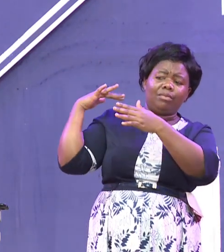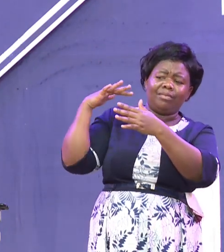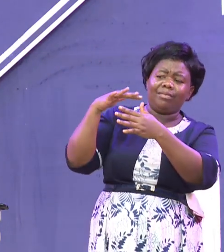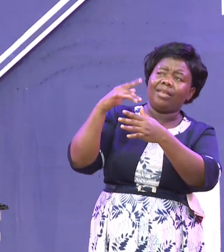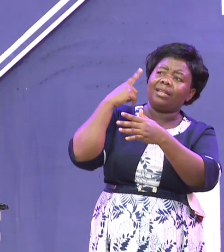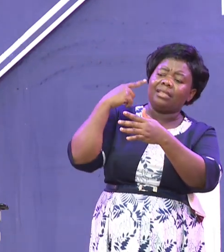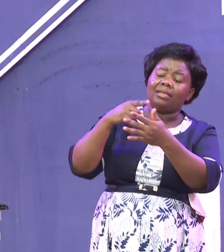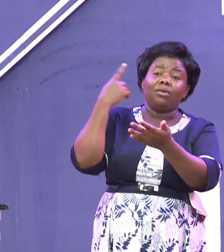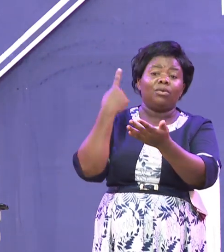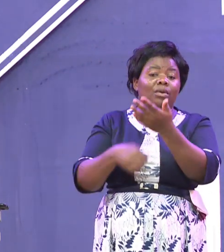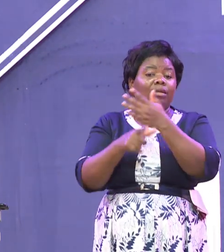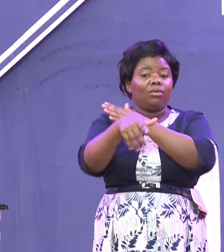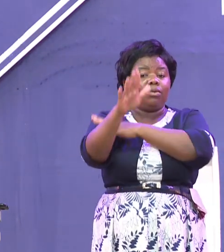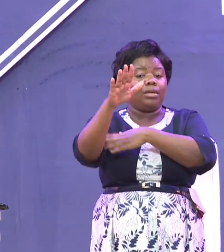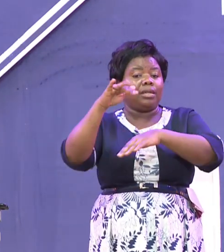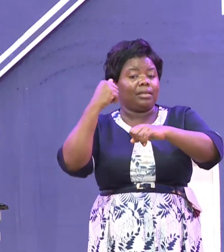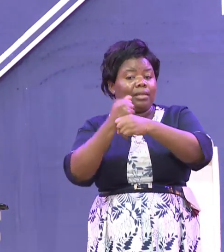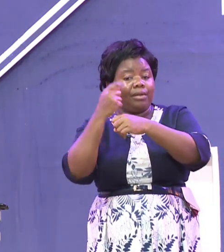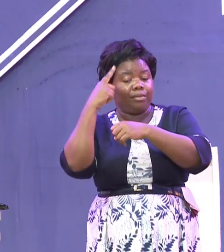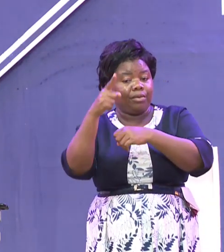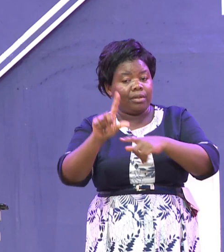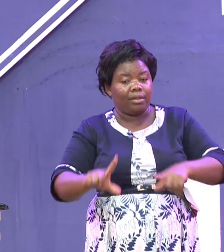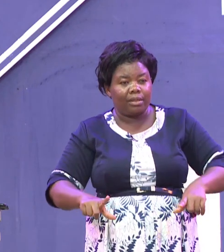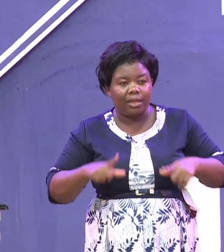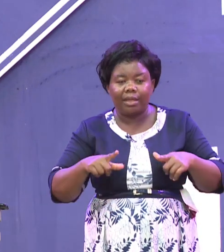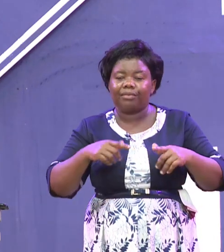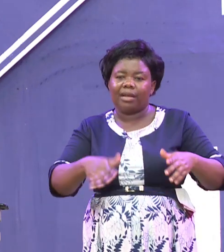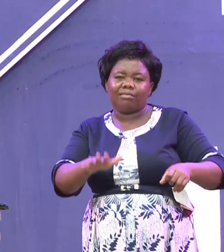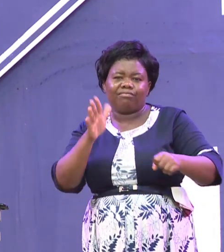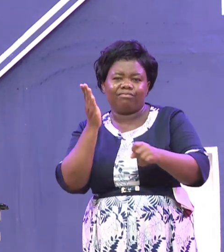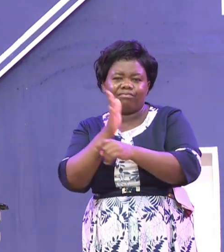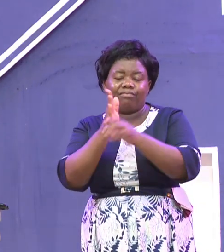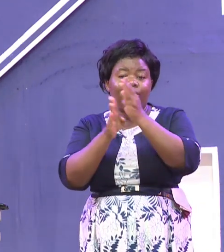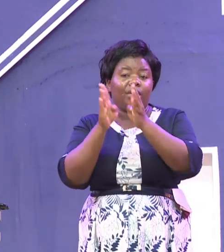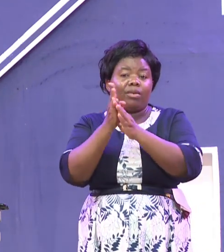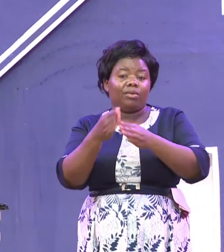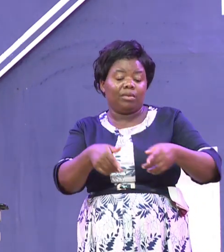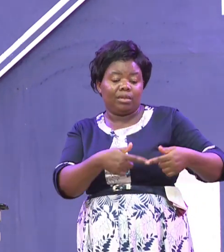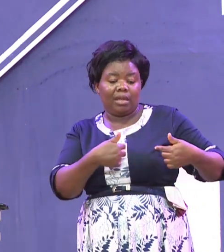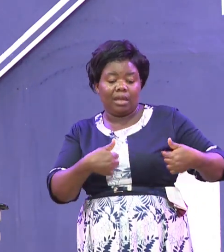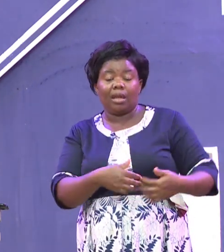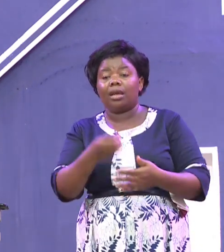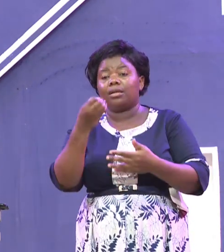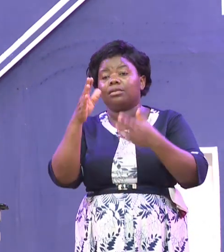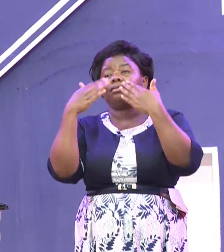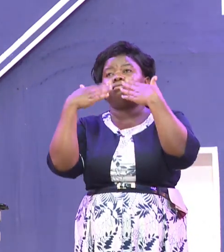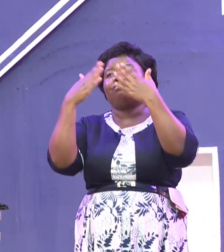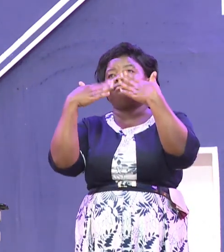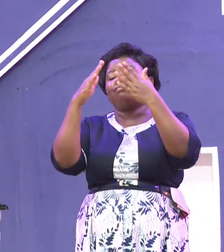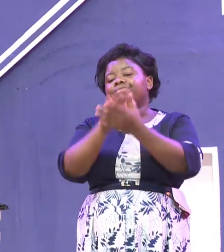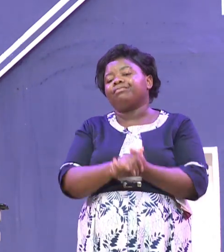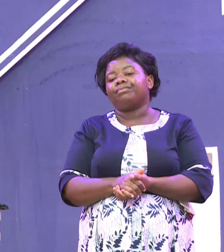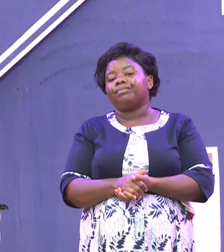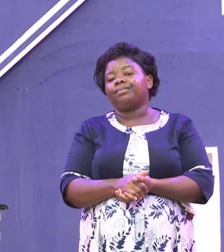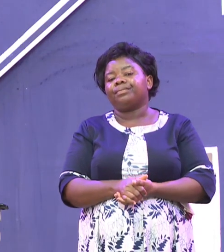byamukoledde nebizimba omutima ogwo ogw'okusiima mu ye. That is why if a person has to give thanks,